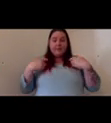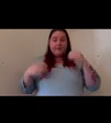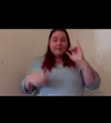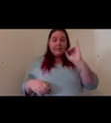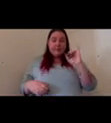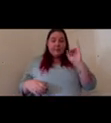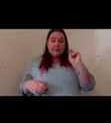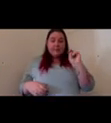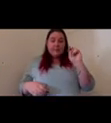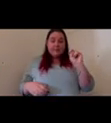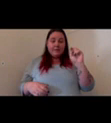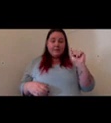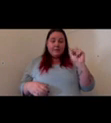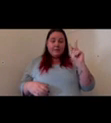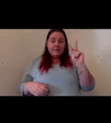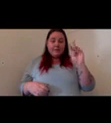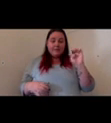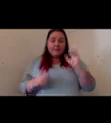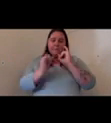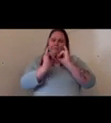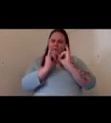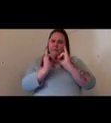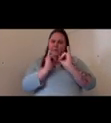So some rehabs